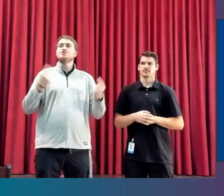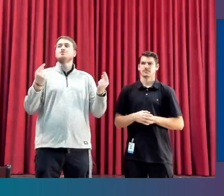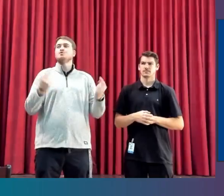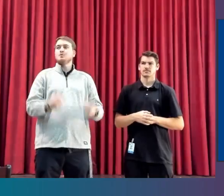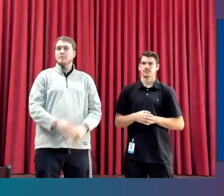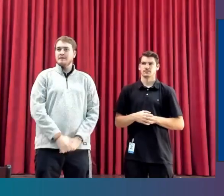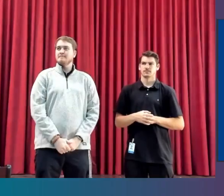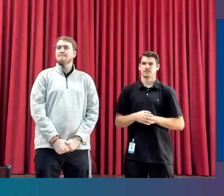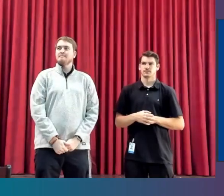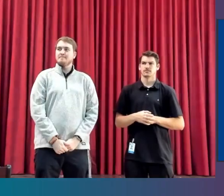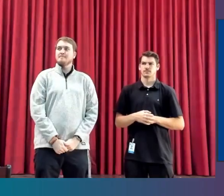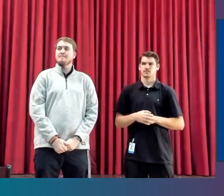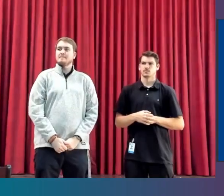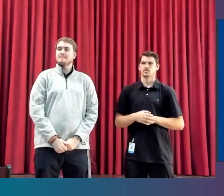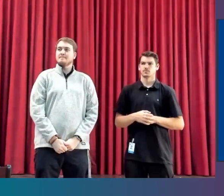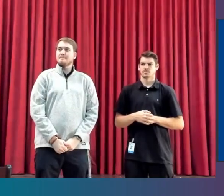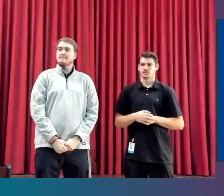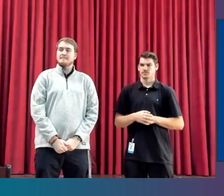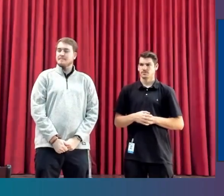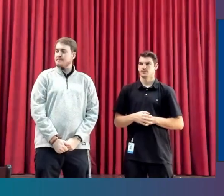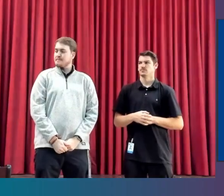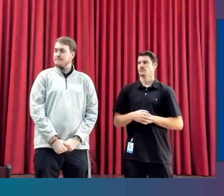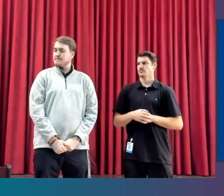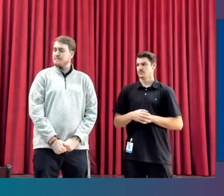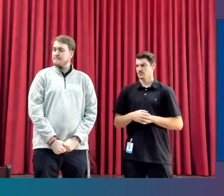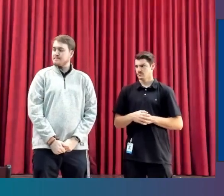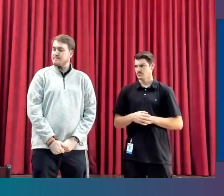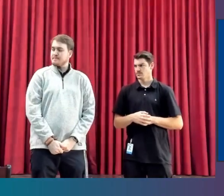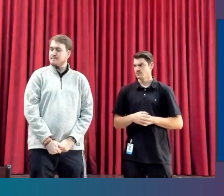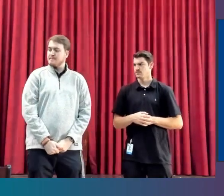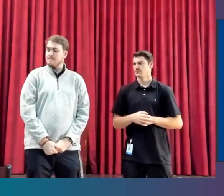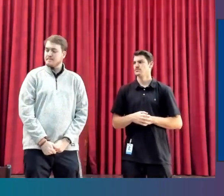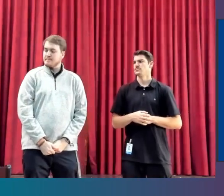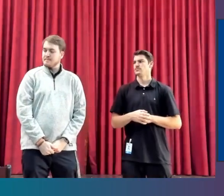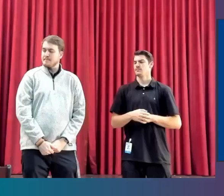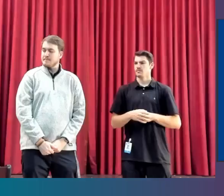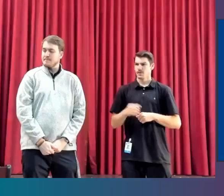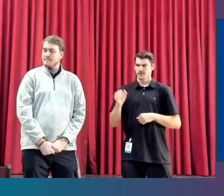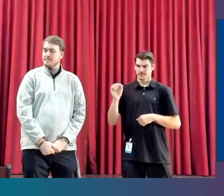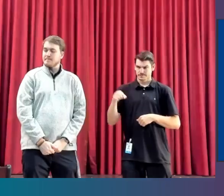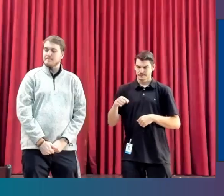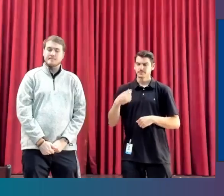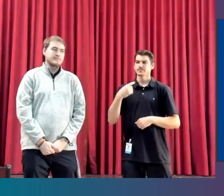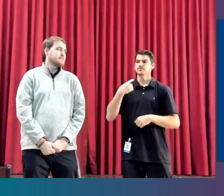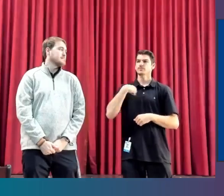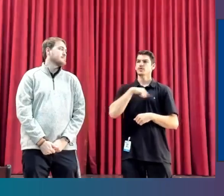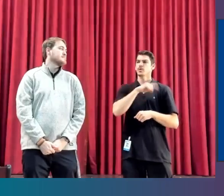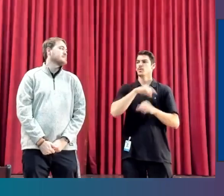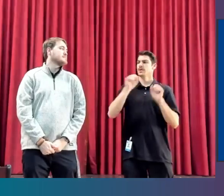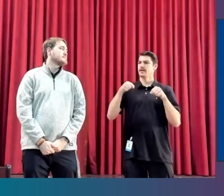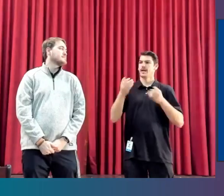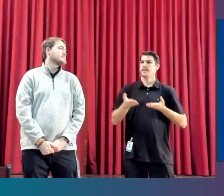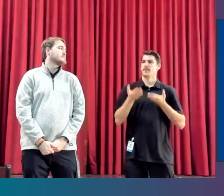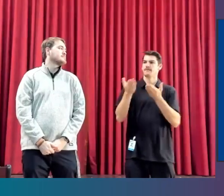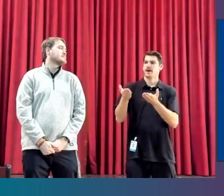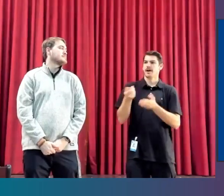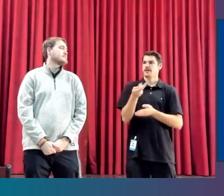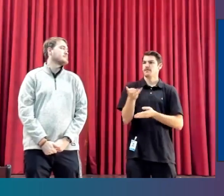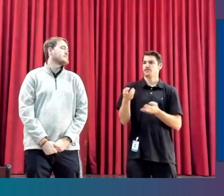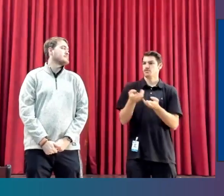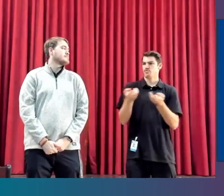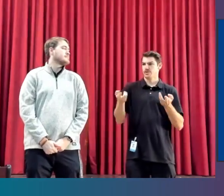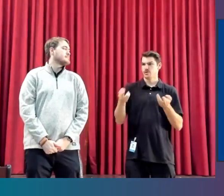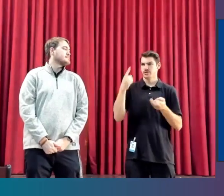I need help, I'm deaf, I don't know what to do. So we can provide a few resources for searching for